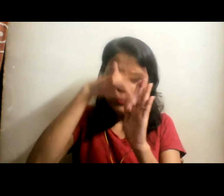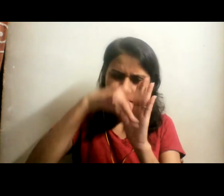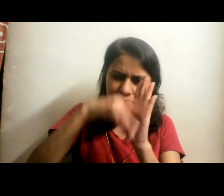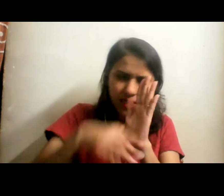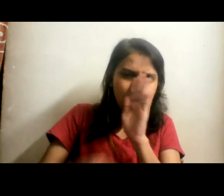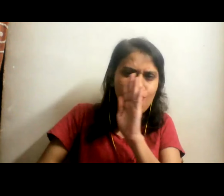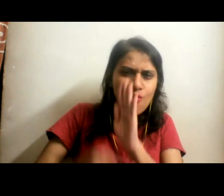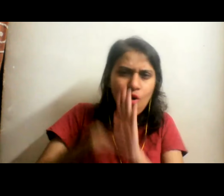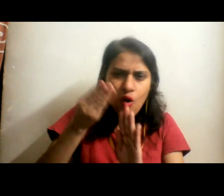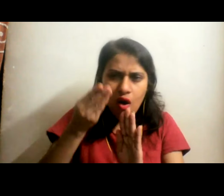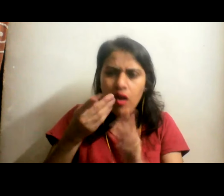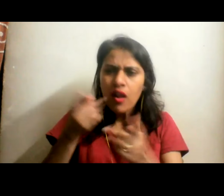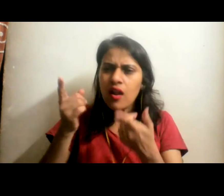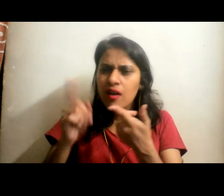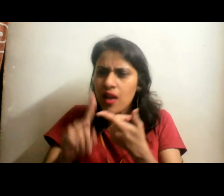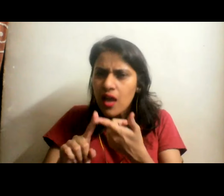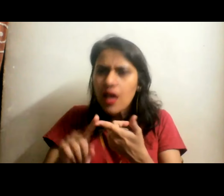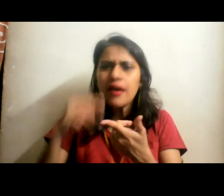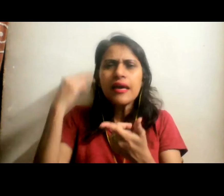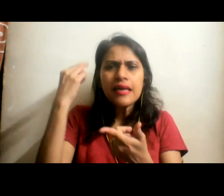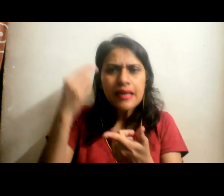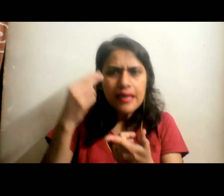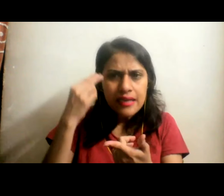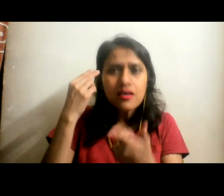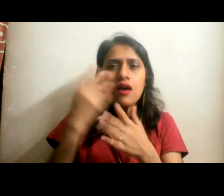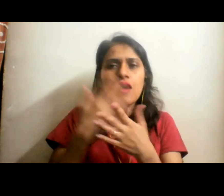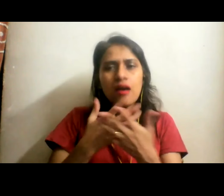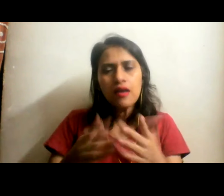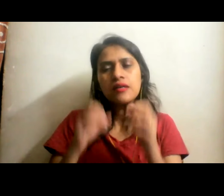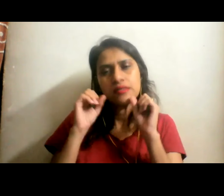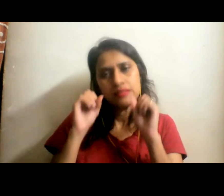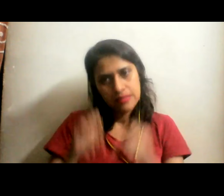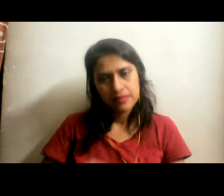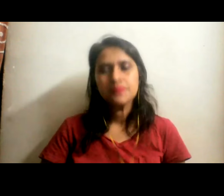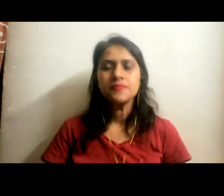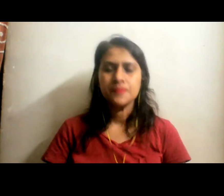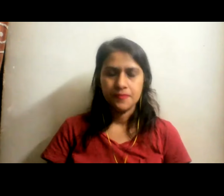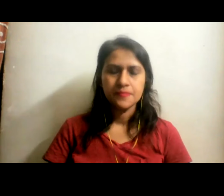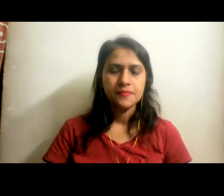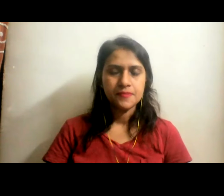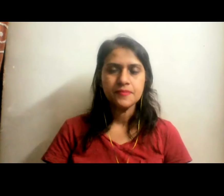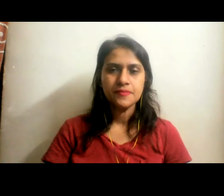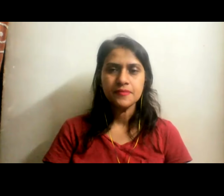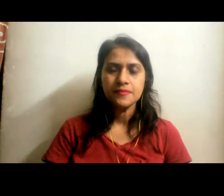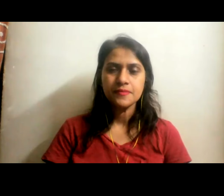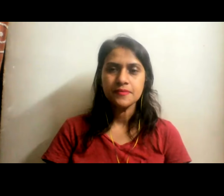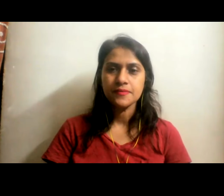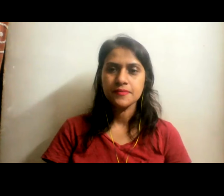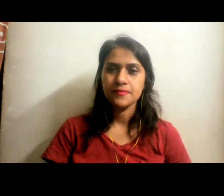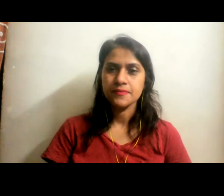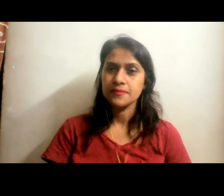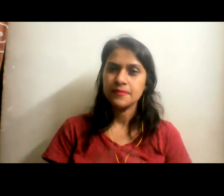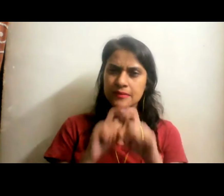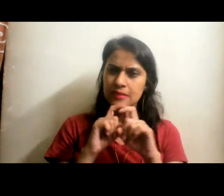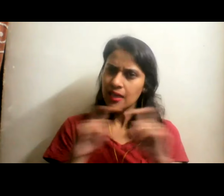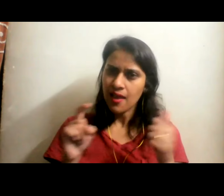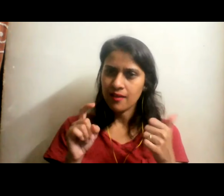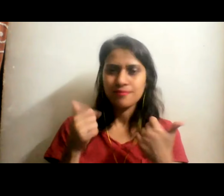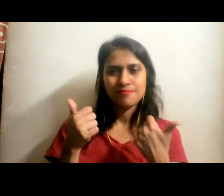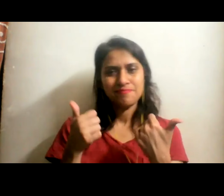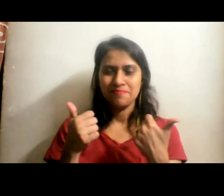occurring or what is causing that phenomena, then that's an explanatory study. Yes, ma'am. Is it clear? Yes,